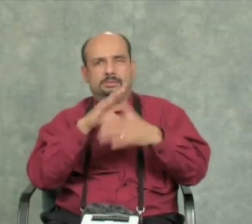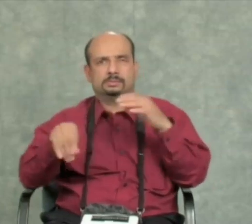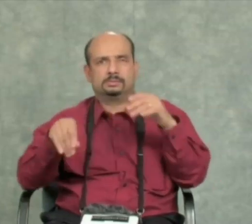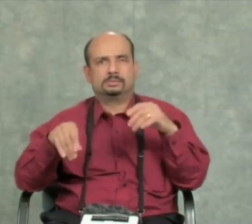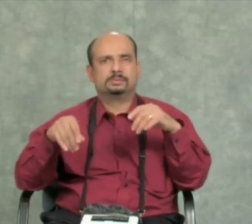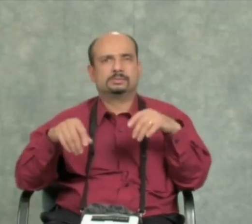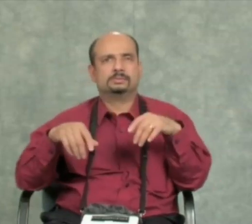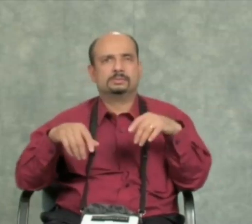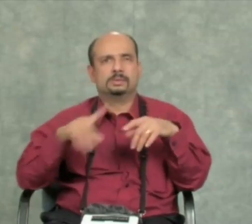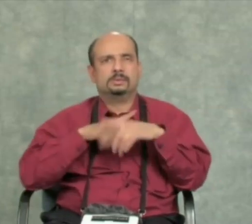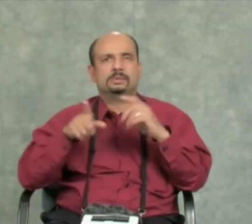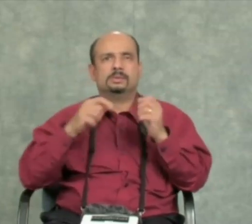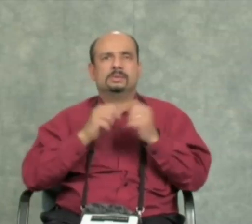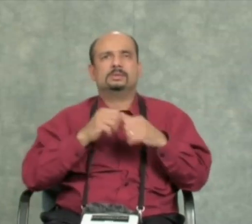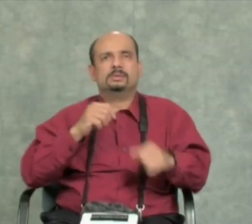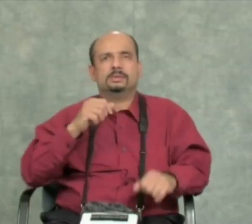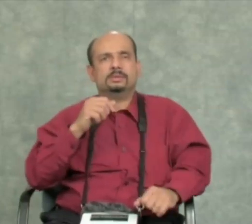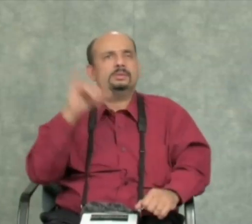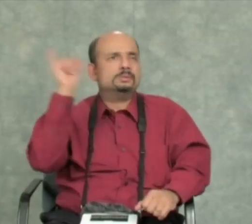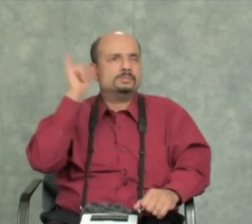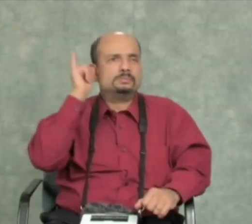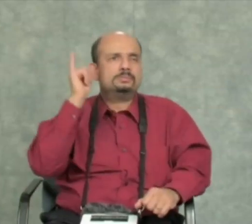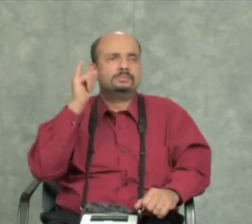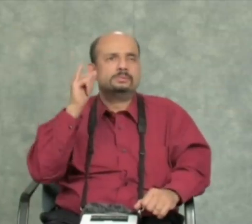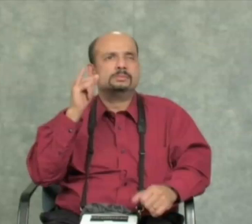about $50 to $1,000.